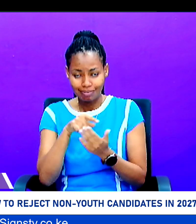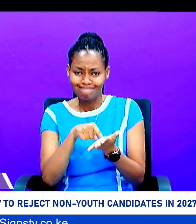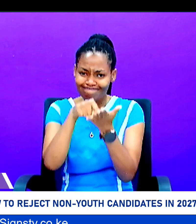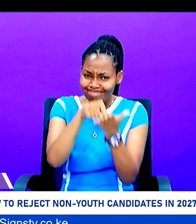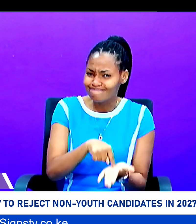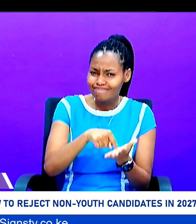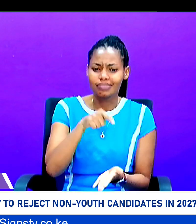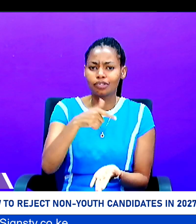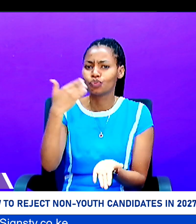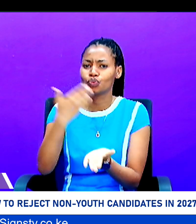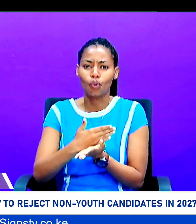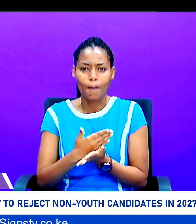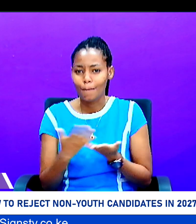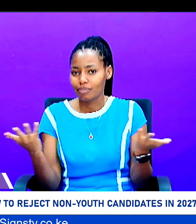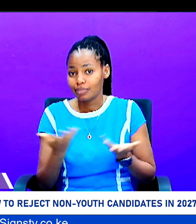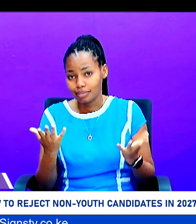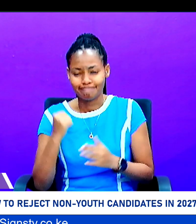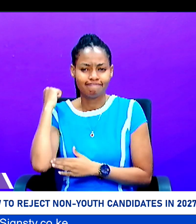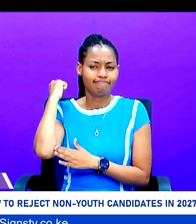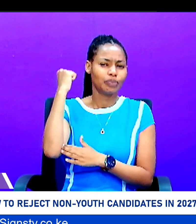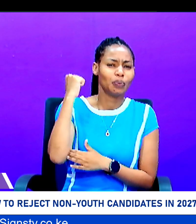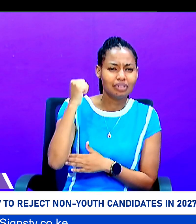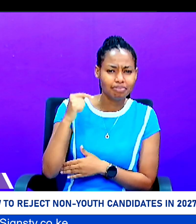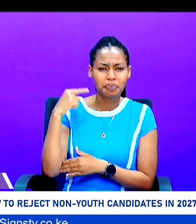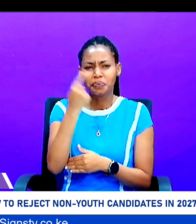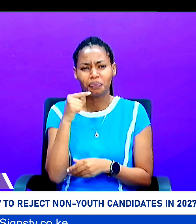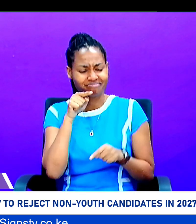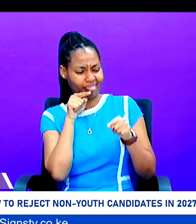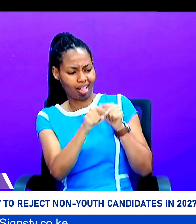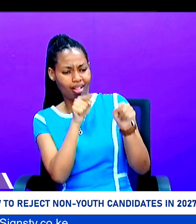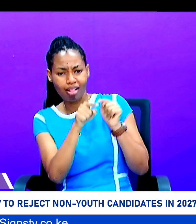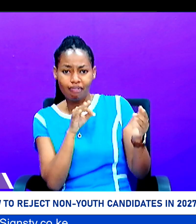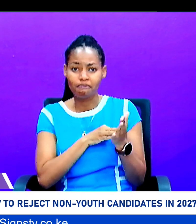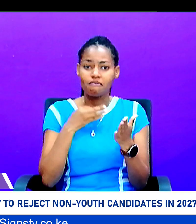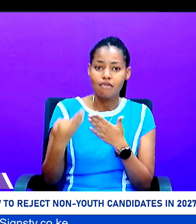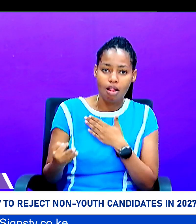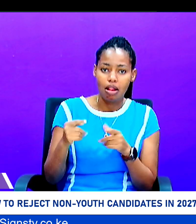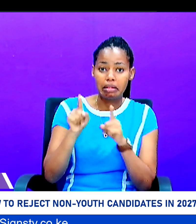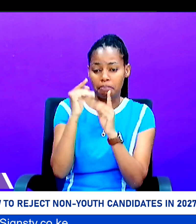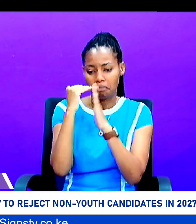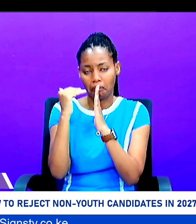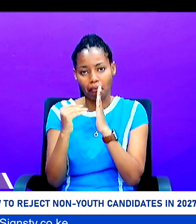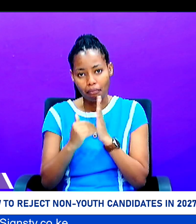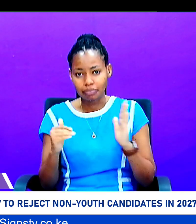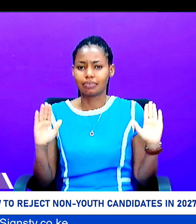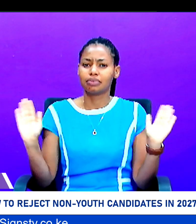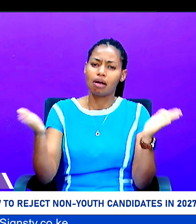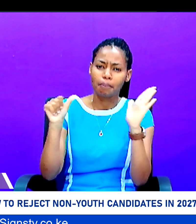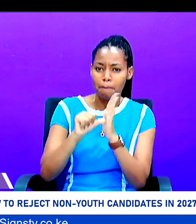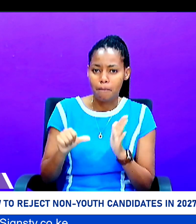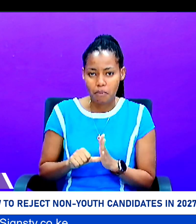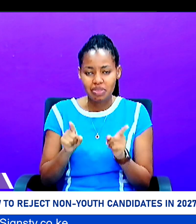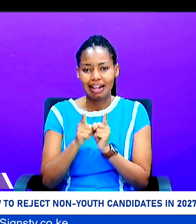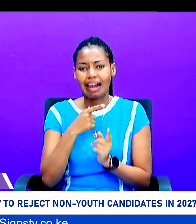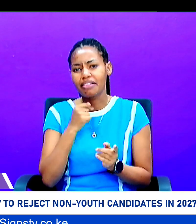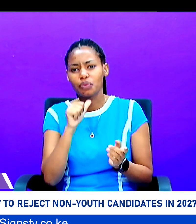The activists emphasize their frustration with the current political elite, whom they accuse of failing to address